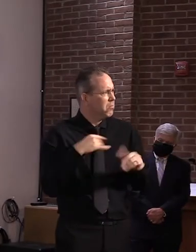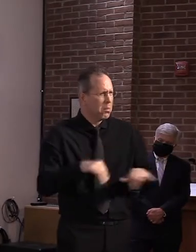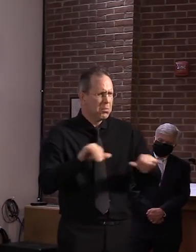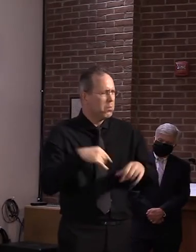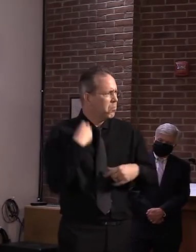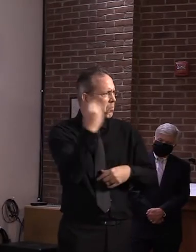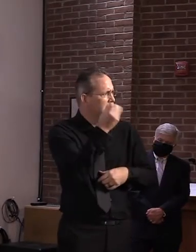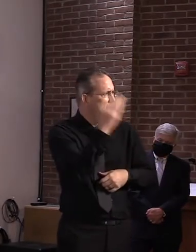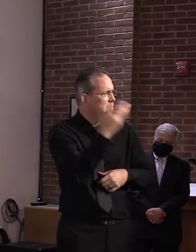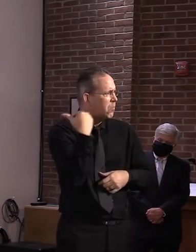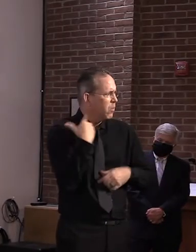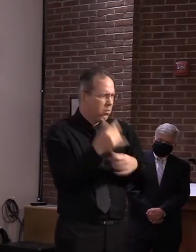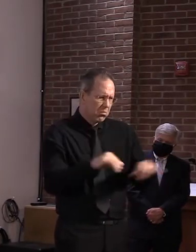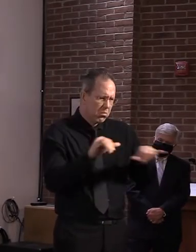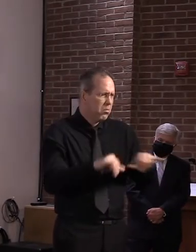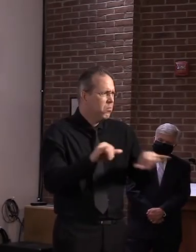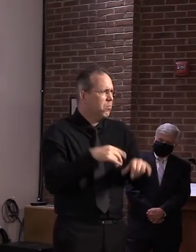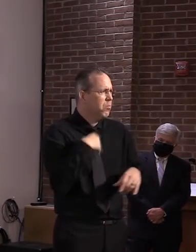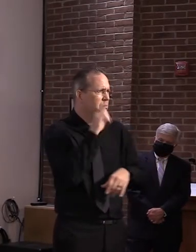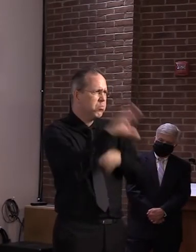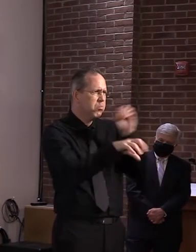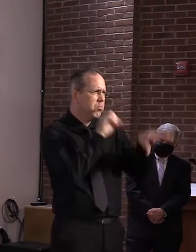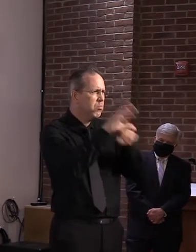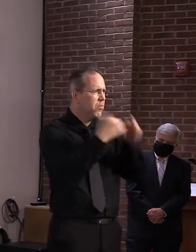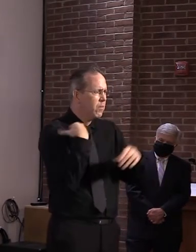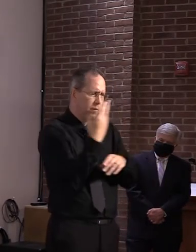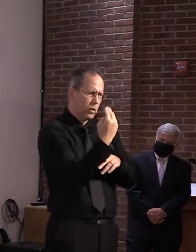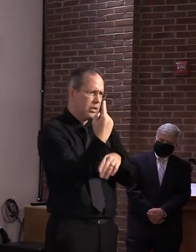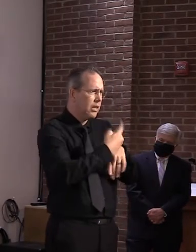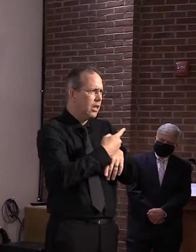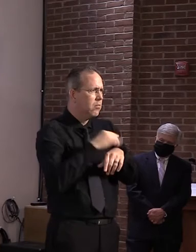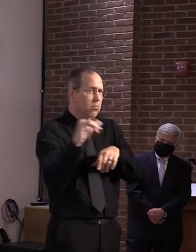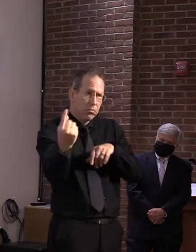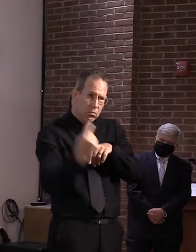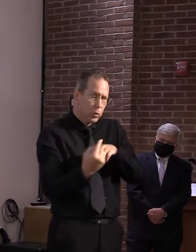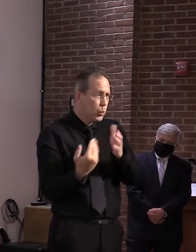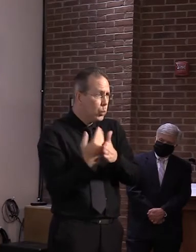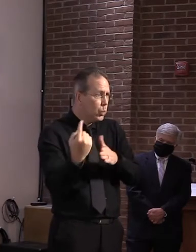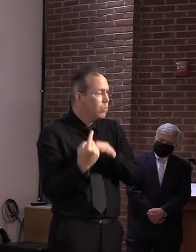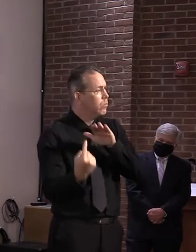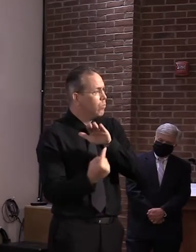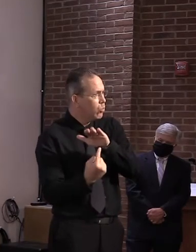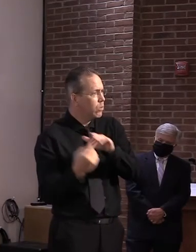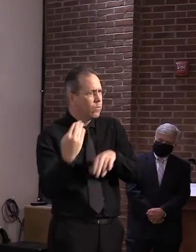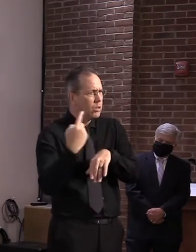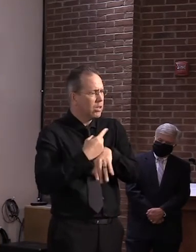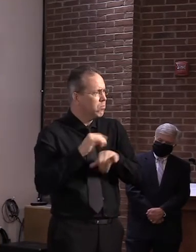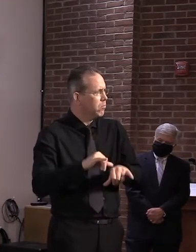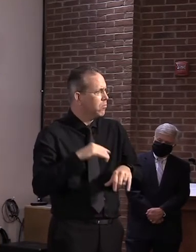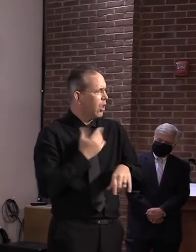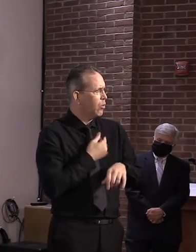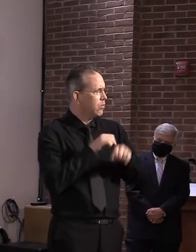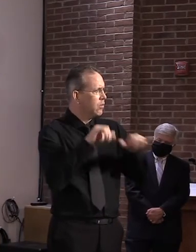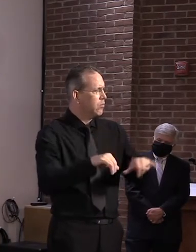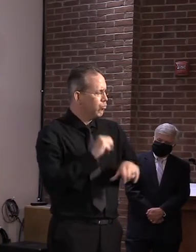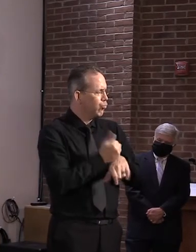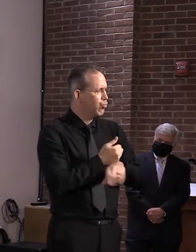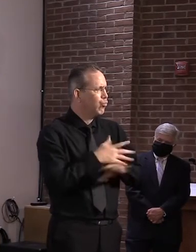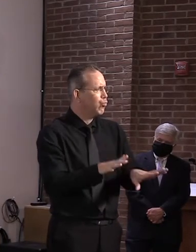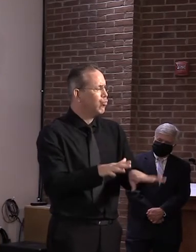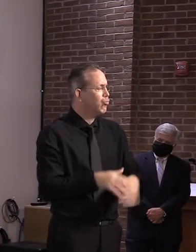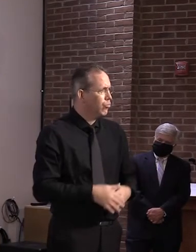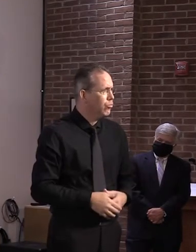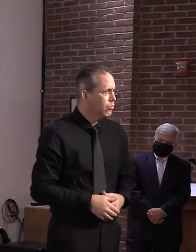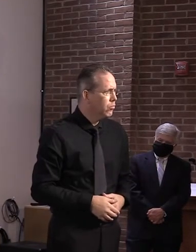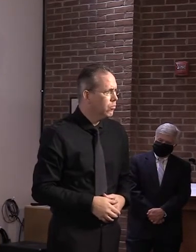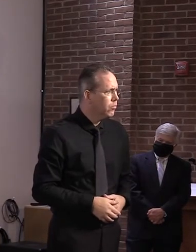Okay, awesome. Thank you so much. And then just a second question. What is the testing